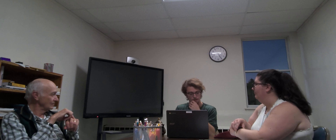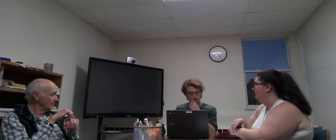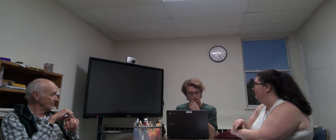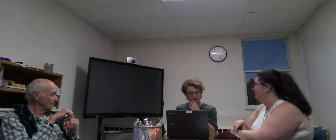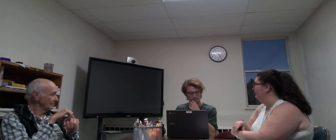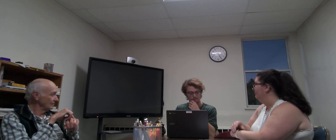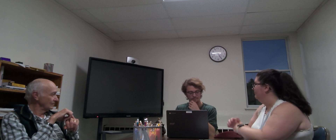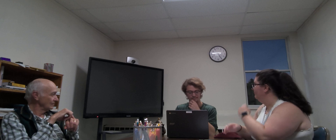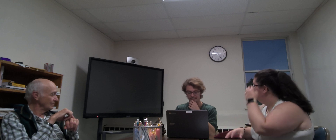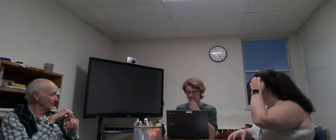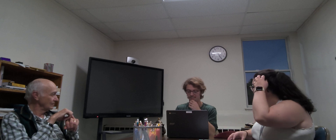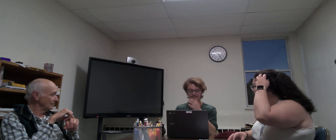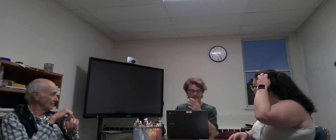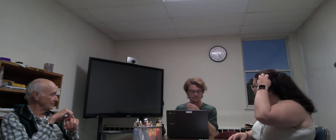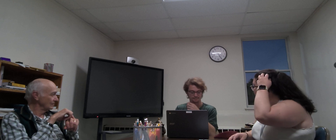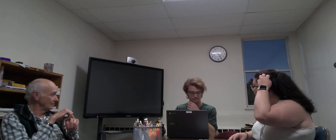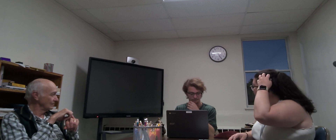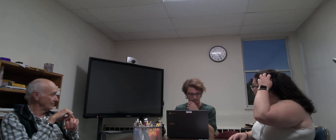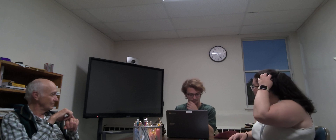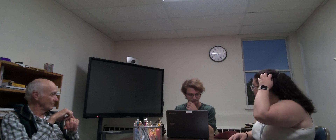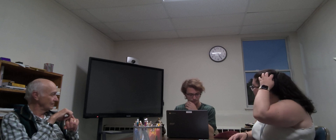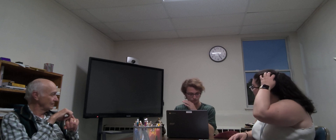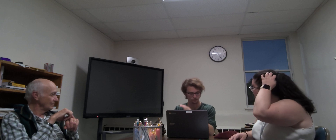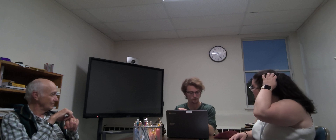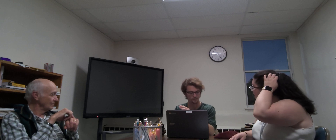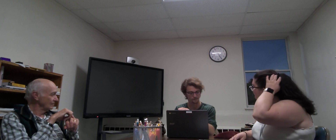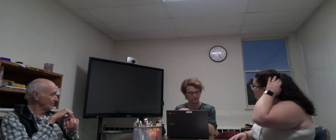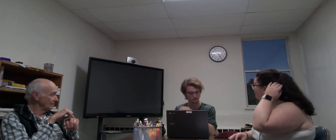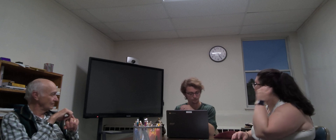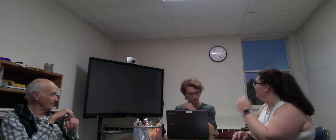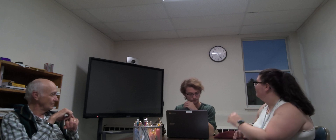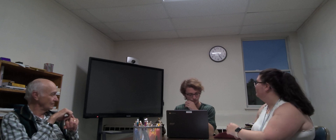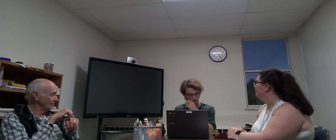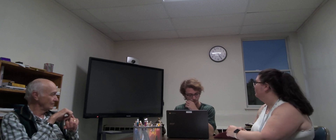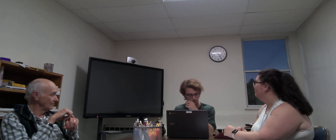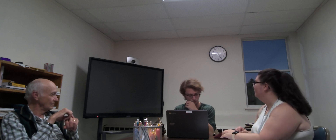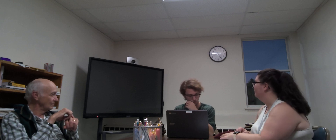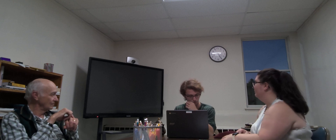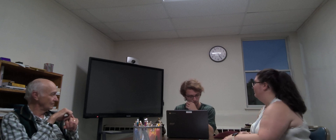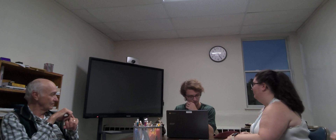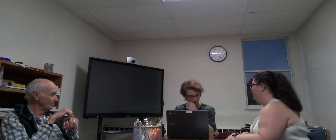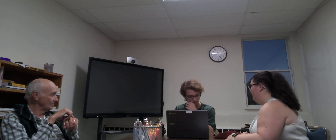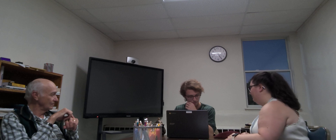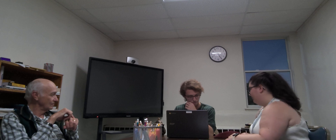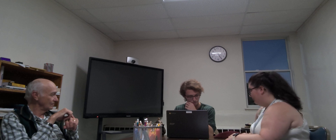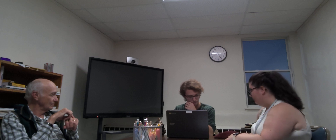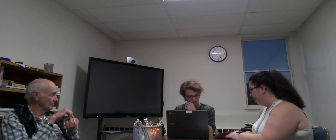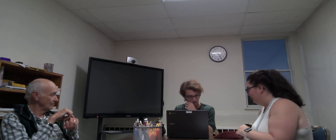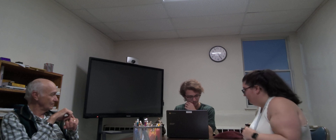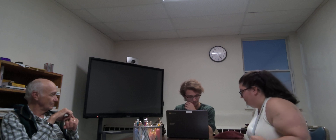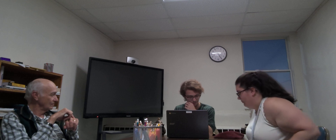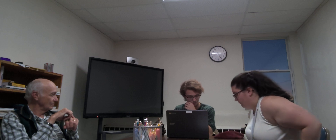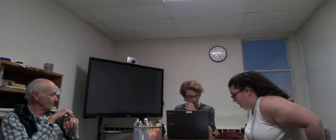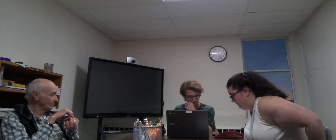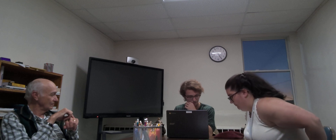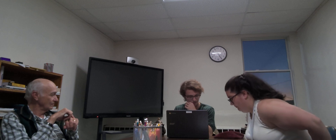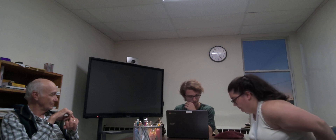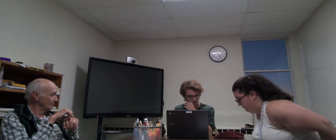We did all of the days, nights, and stuff like that. So real quick, I'm gonna introduce you to. Oh, I have it all the way at the bottom.